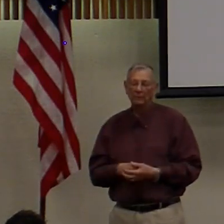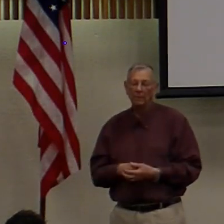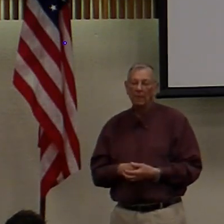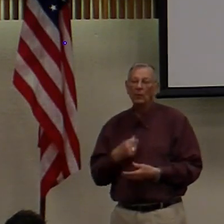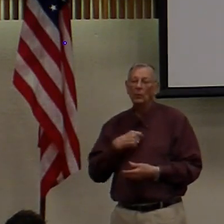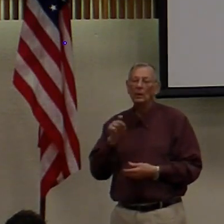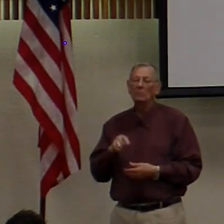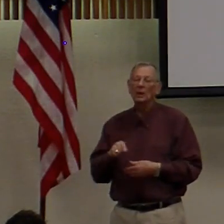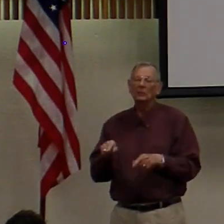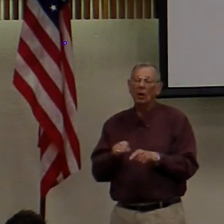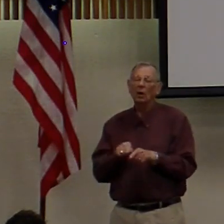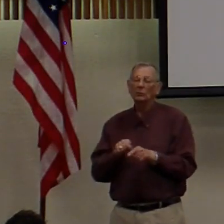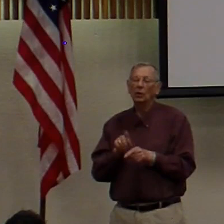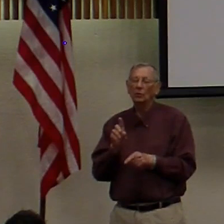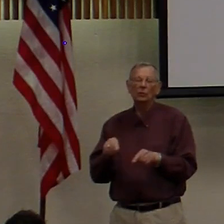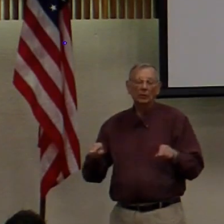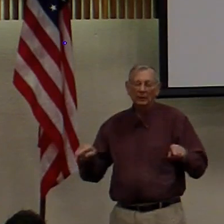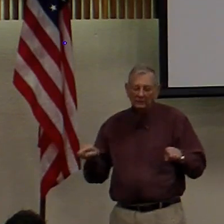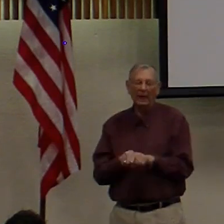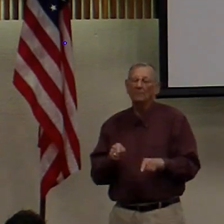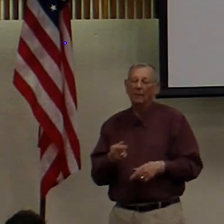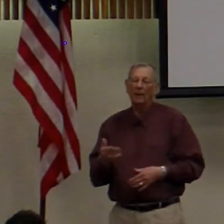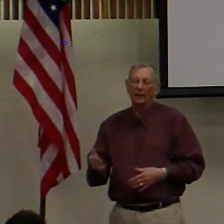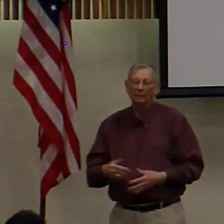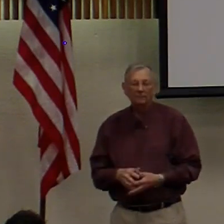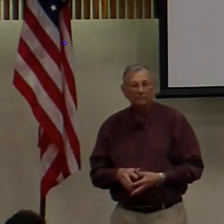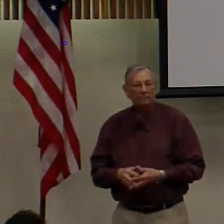We must also do the same thing.